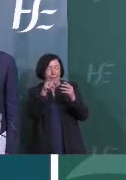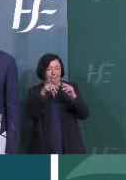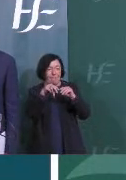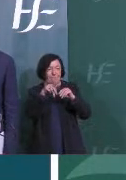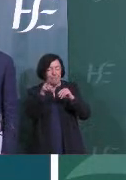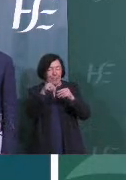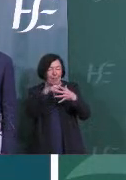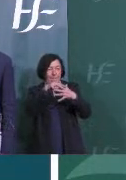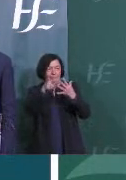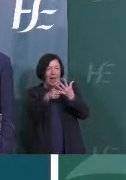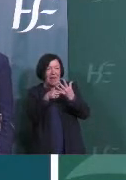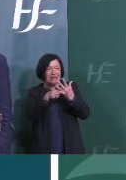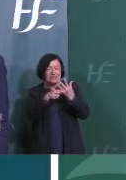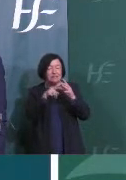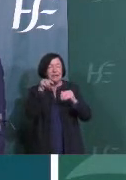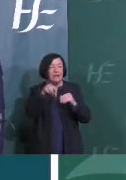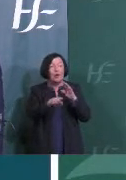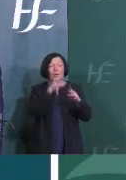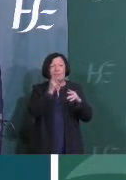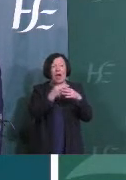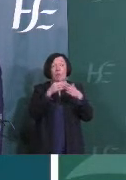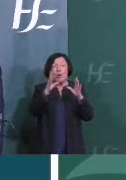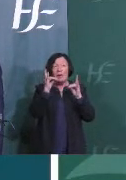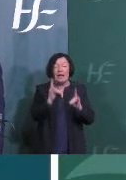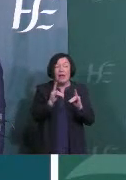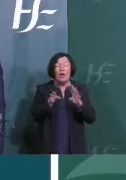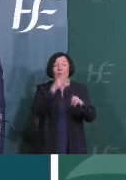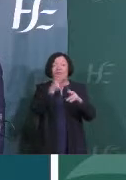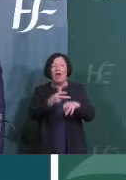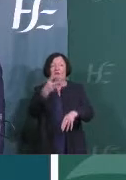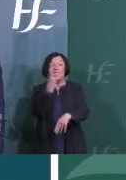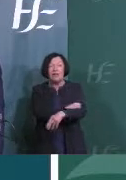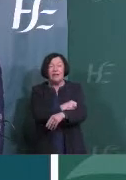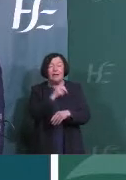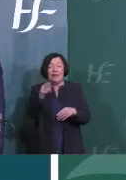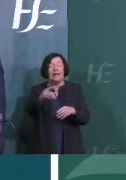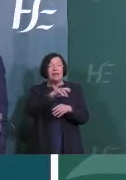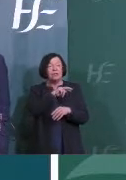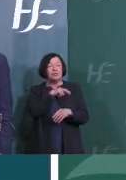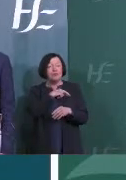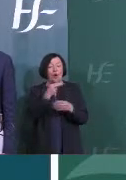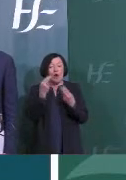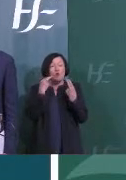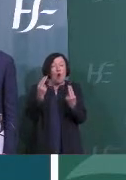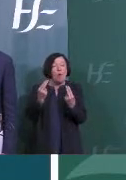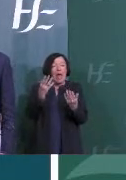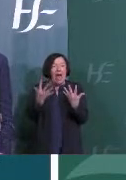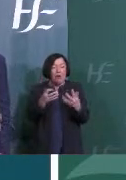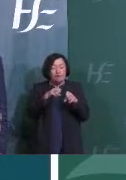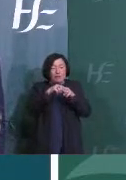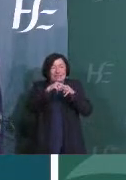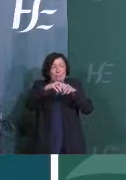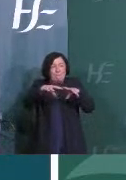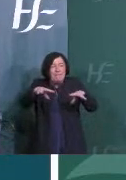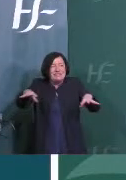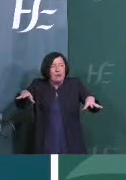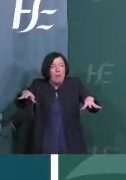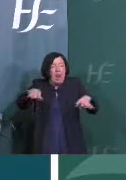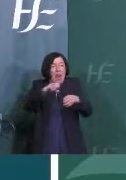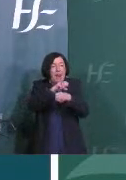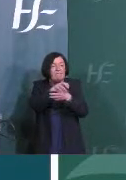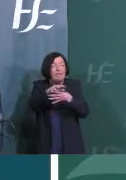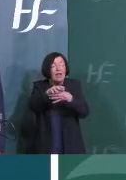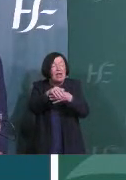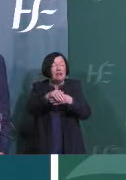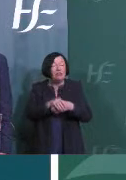to populations without public health measures, without vaccines. In other words, in its wild natural state, how transmissible is the variant.